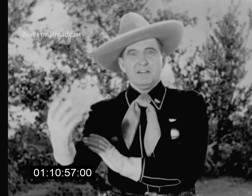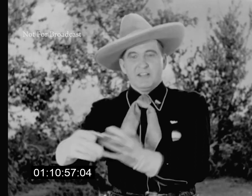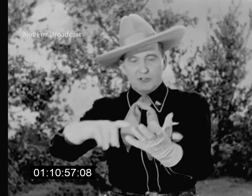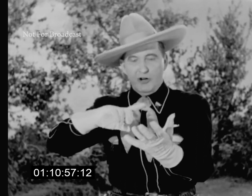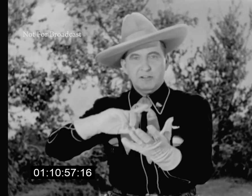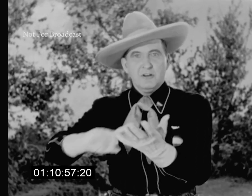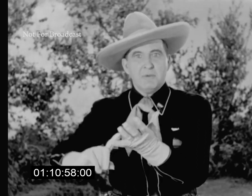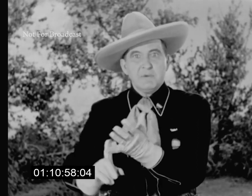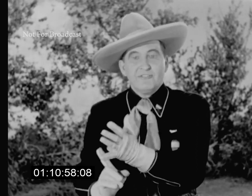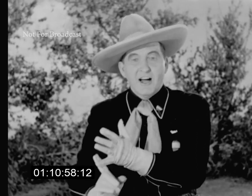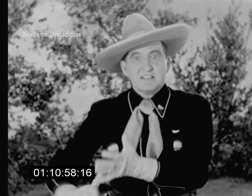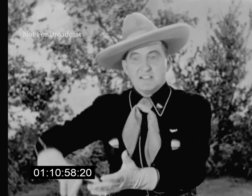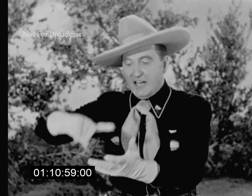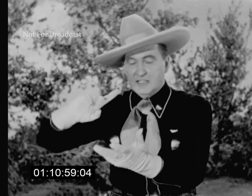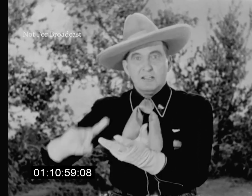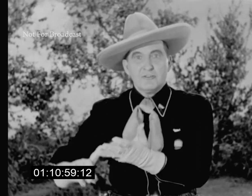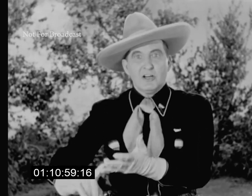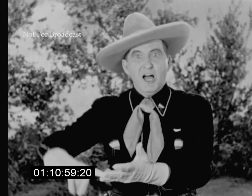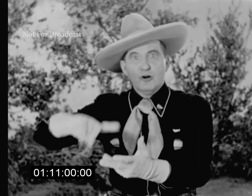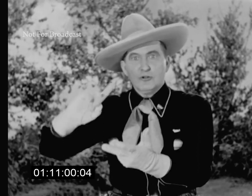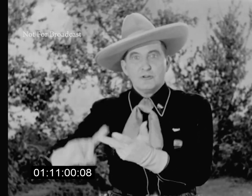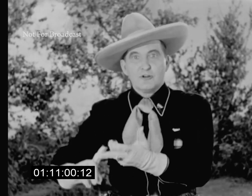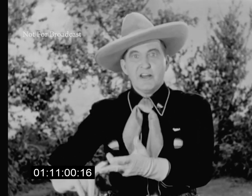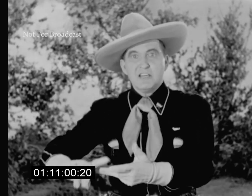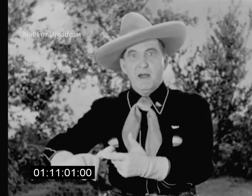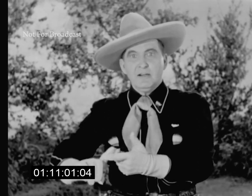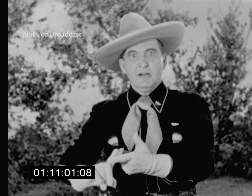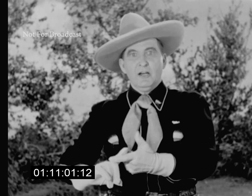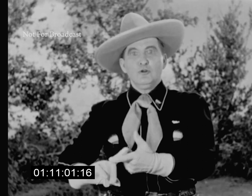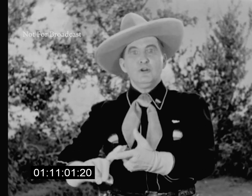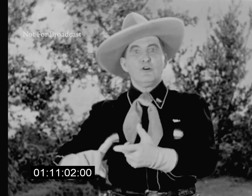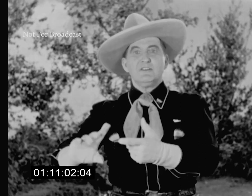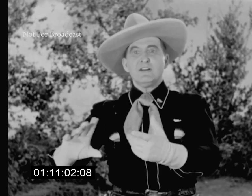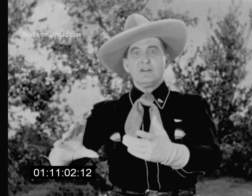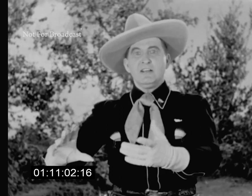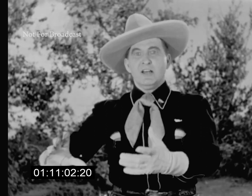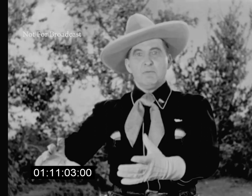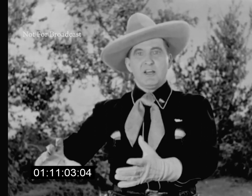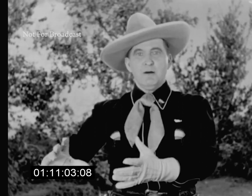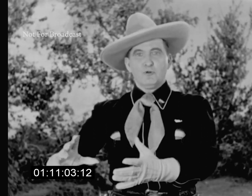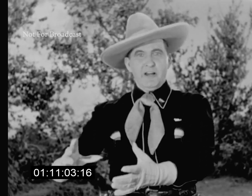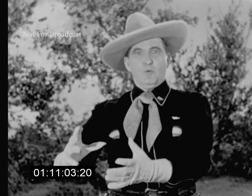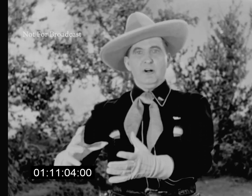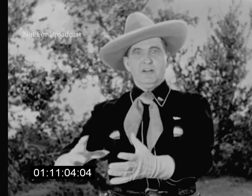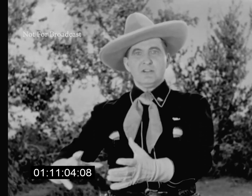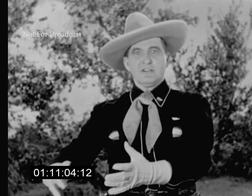They'll join maybe the Fox Society, the Coyote, the Crazy Band, and who knows, eventually become great warriors